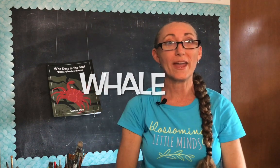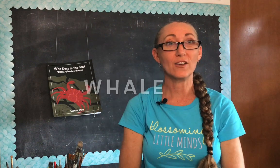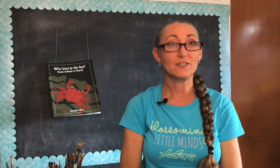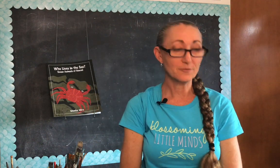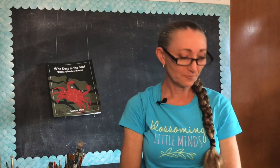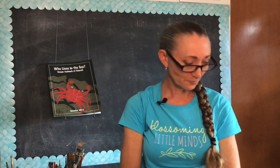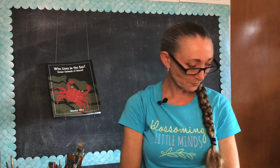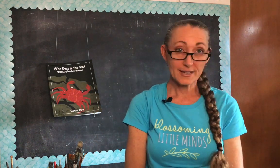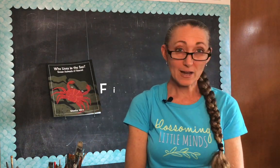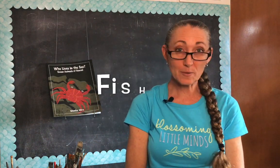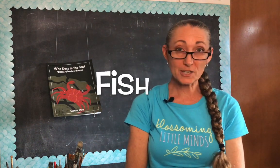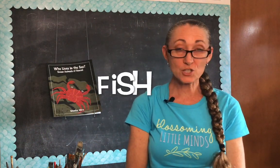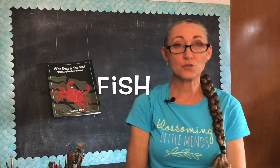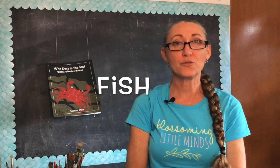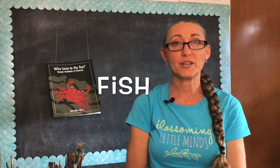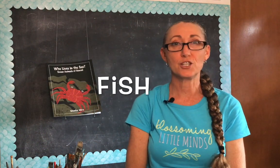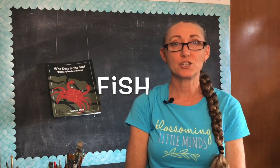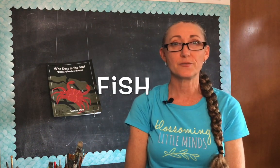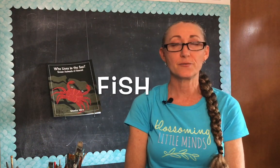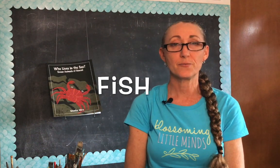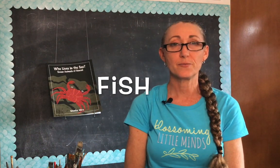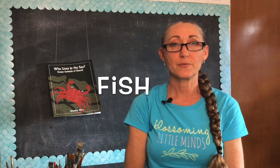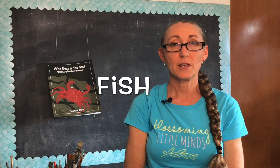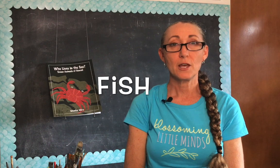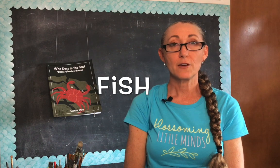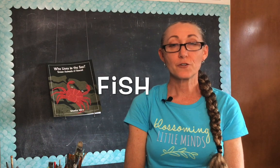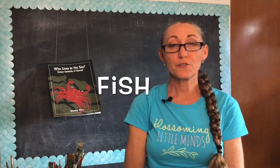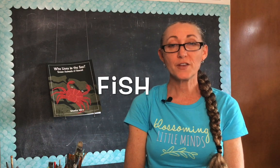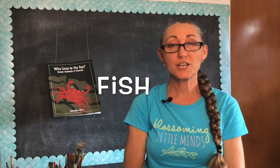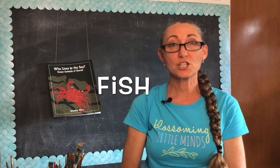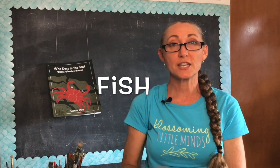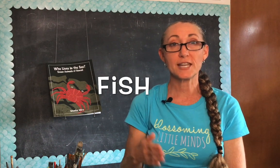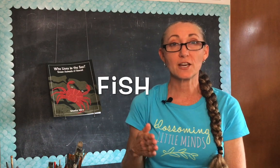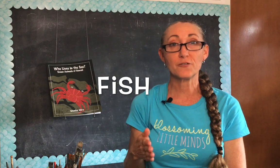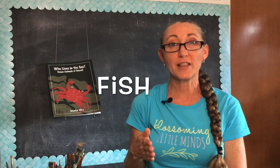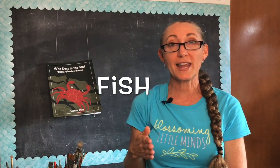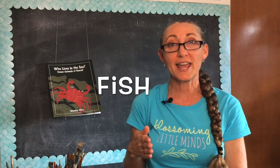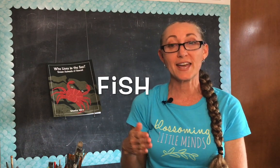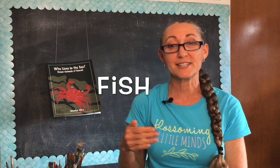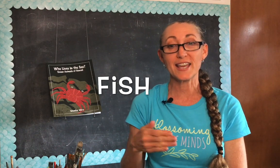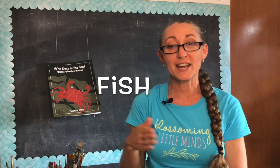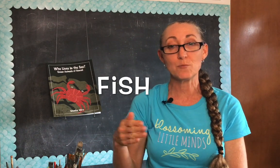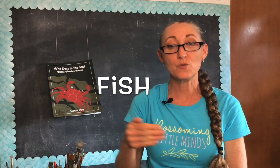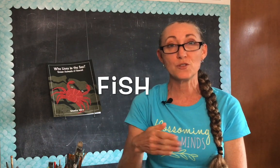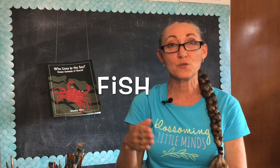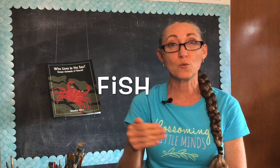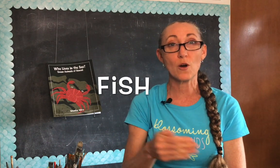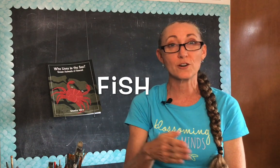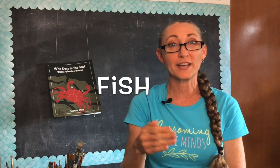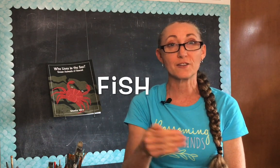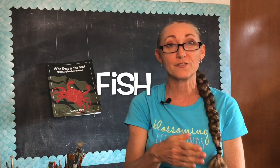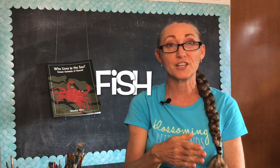Whale. Now I'm going to do fish. For fish, I take a flat hand and I move it through the water like a